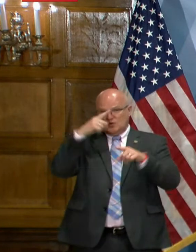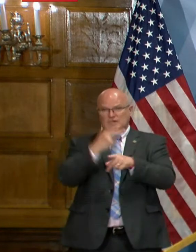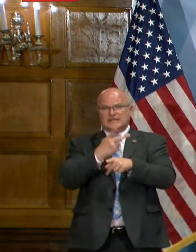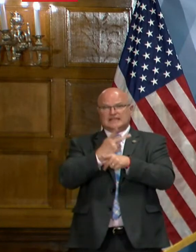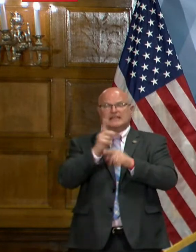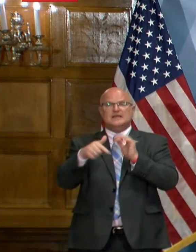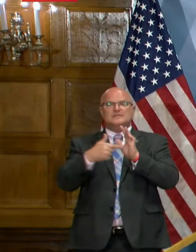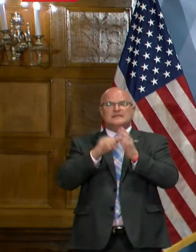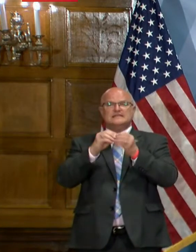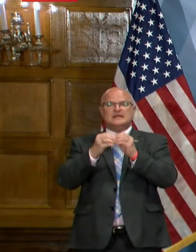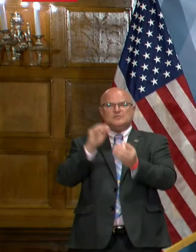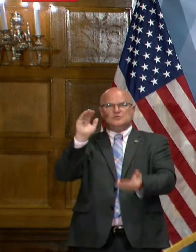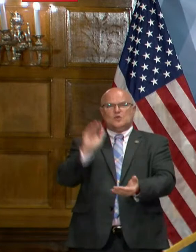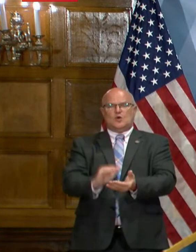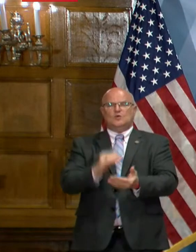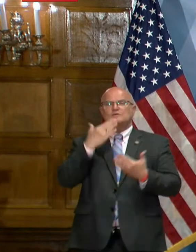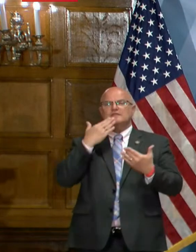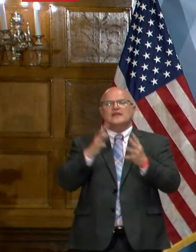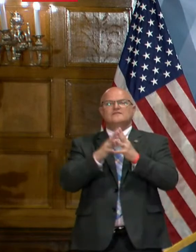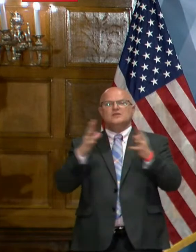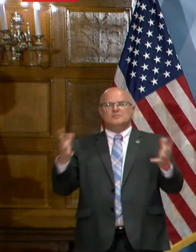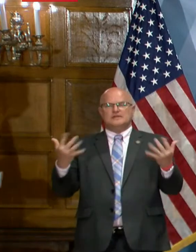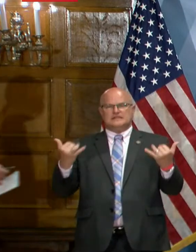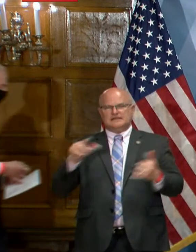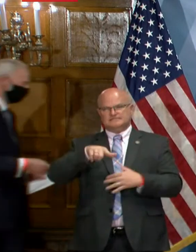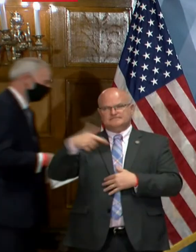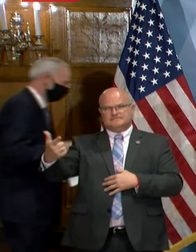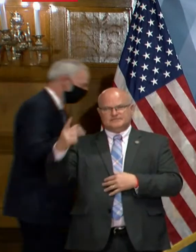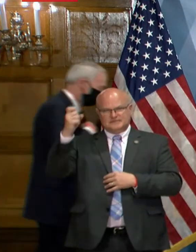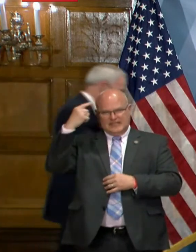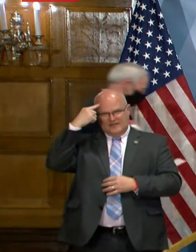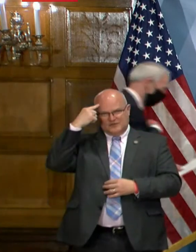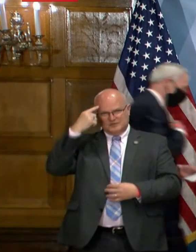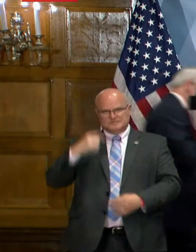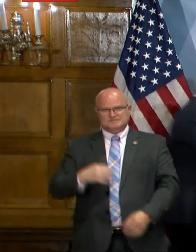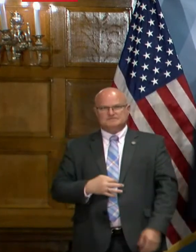keep these numbers low. So thank you very much. I'll turn it back over to the governor.